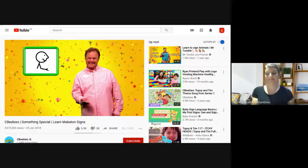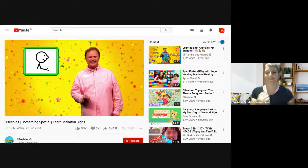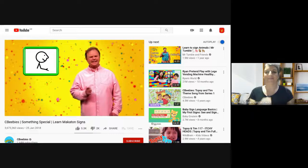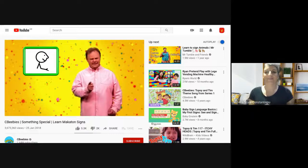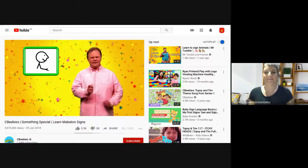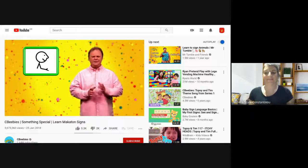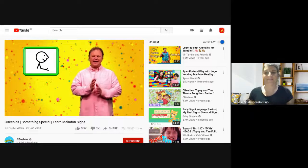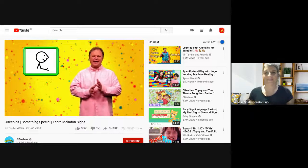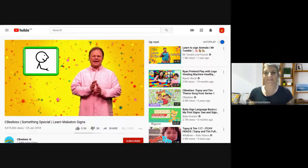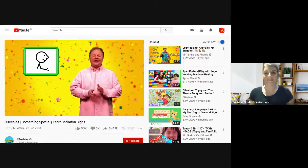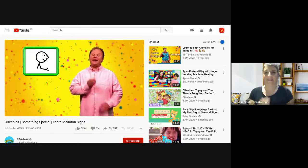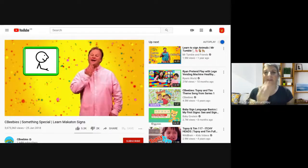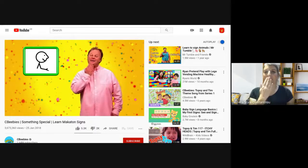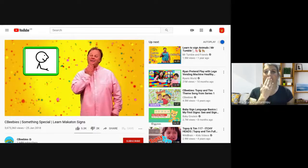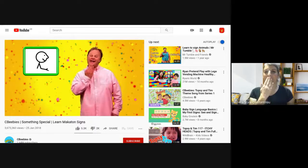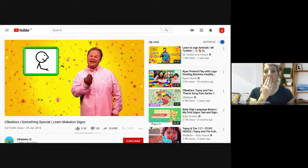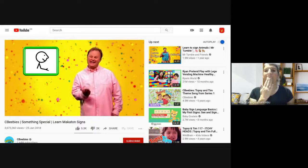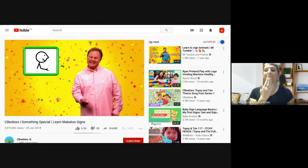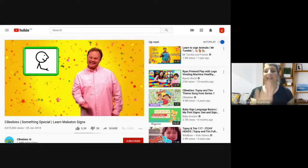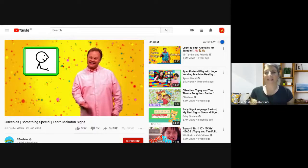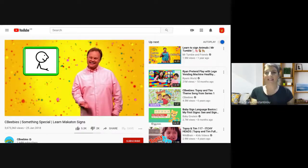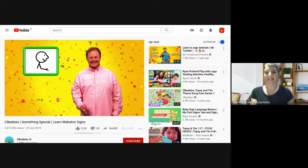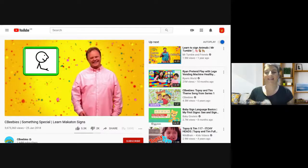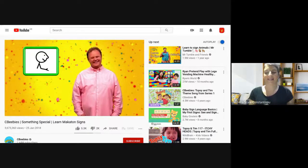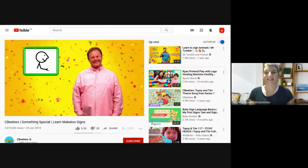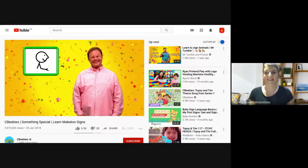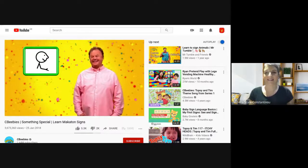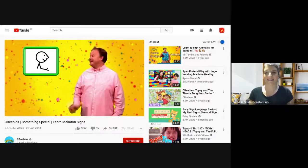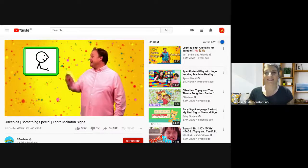Please. You sign. Please.